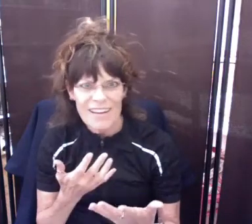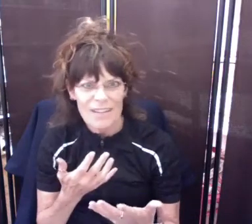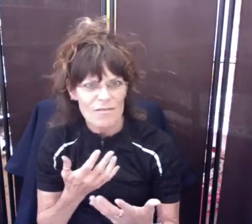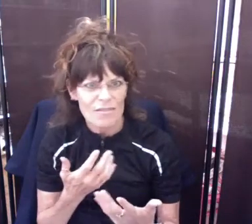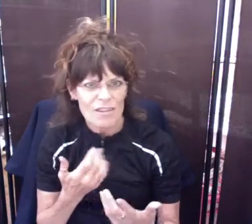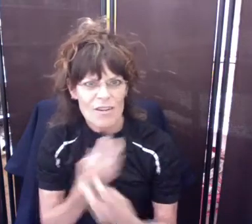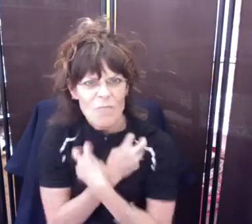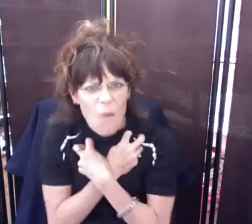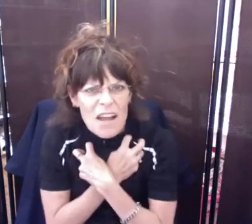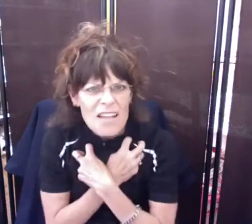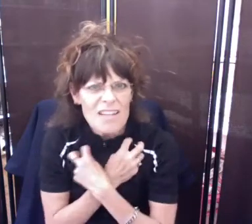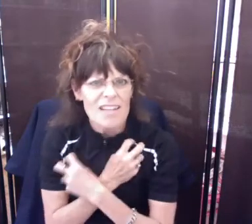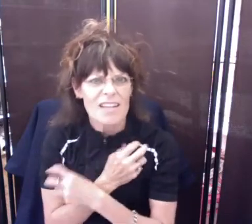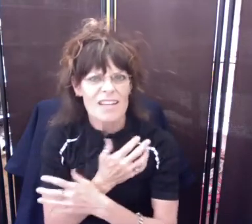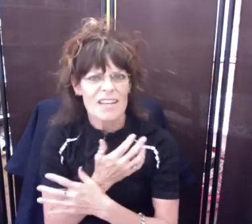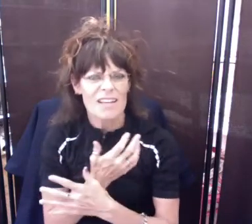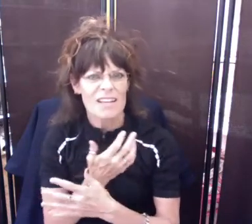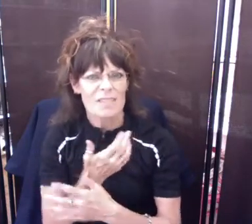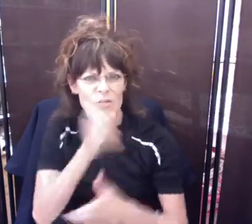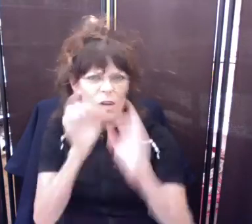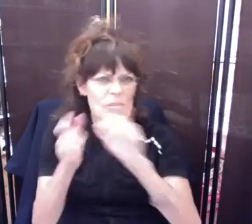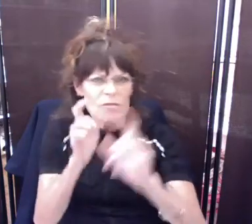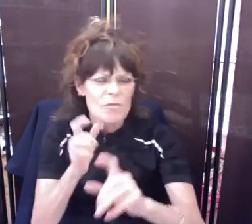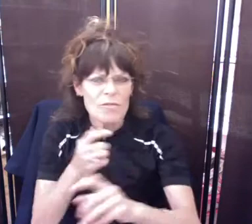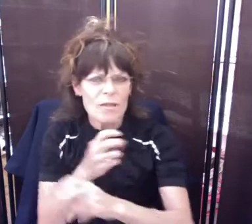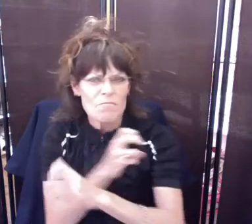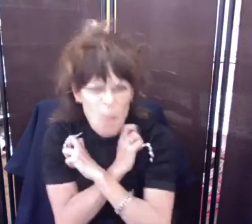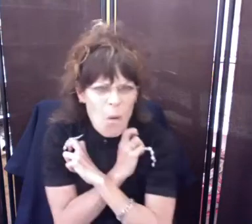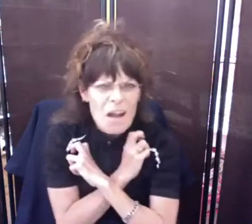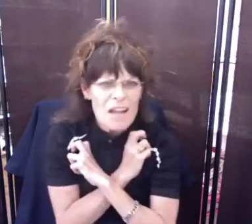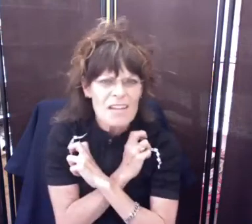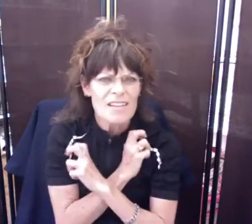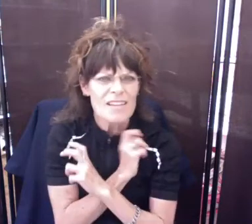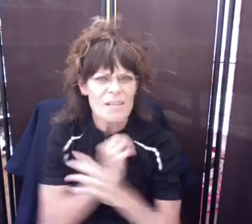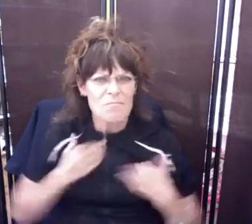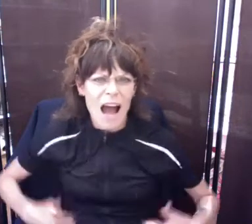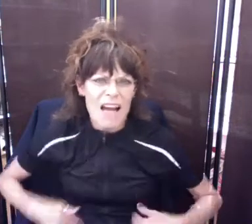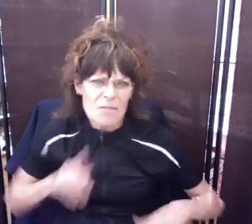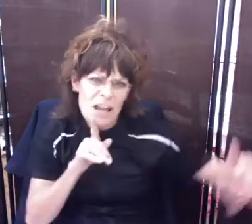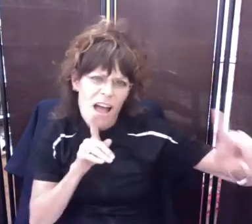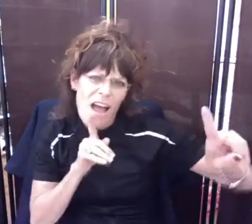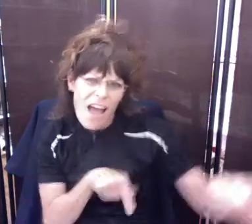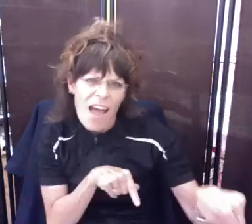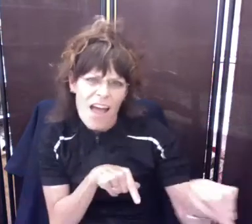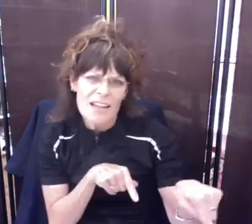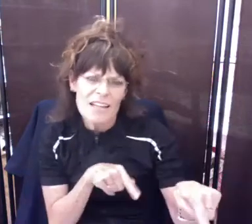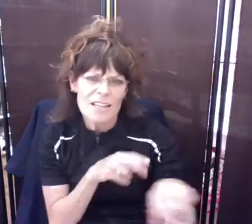much ethyl alcohol into our body, we are poisoned, and our body is reacting to being poisoned. And that's what